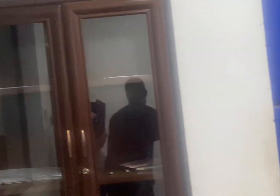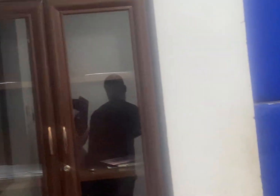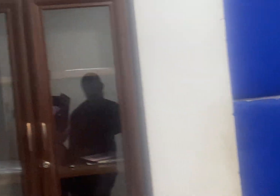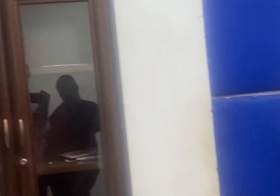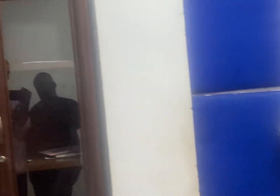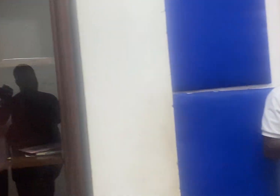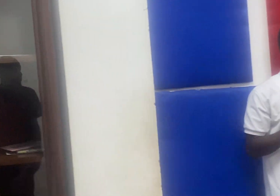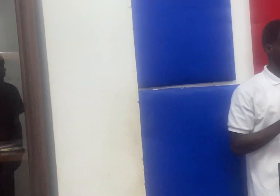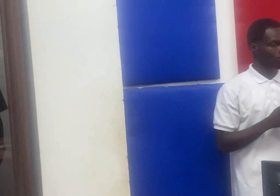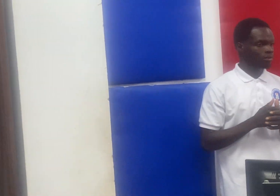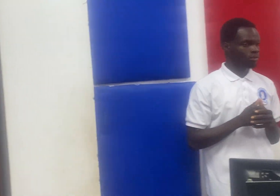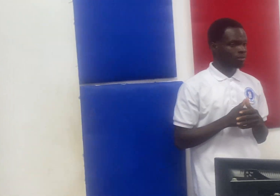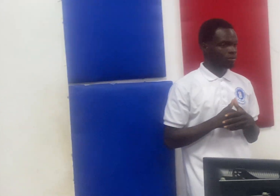Okay, please.